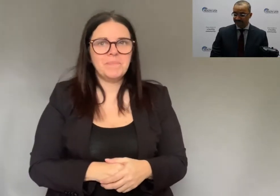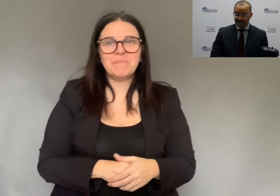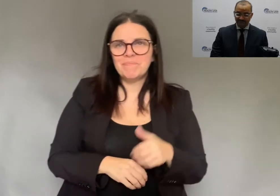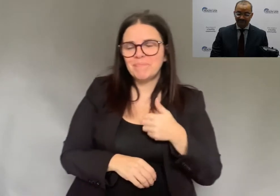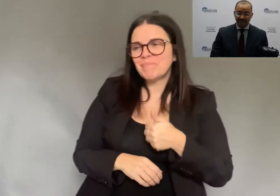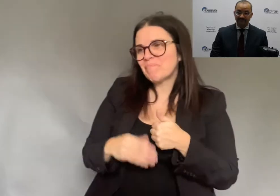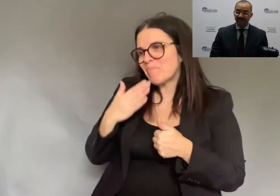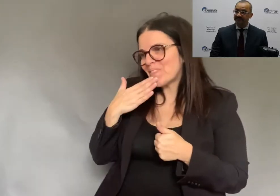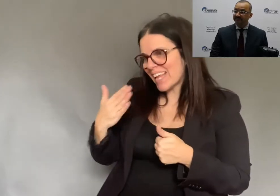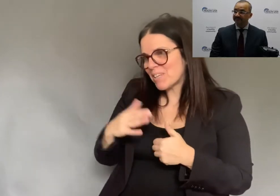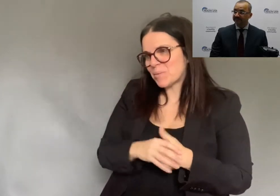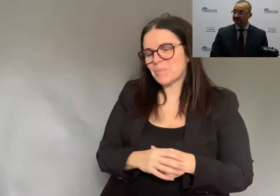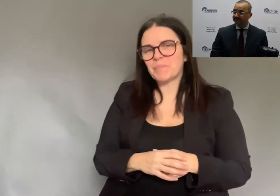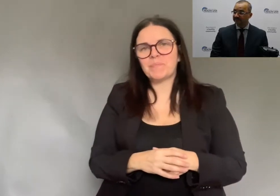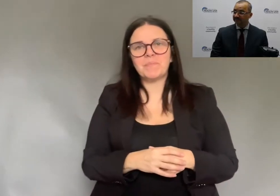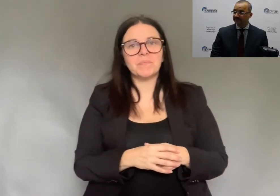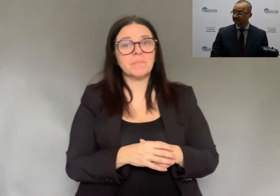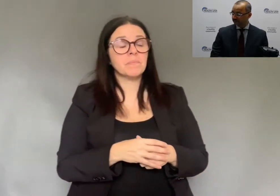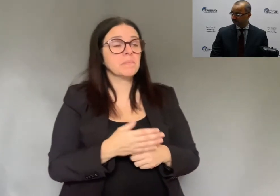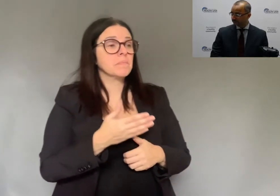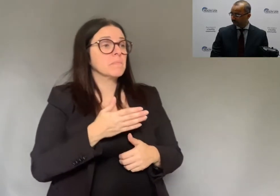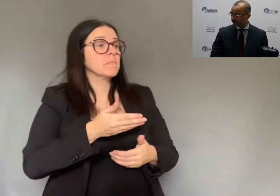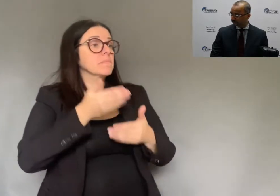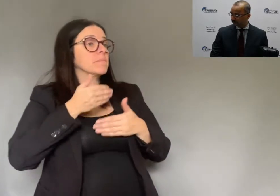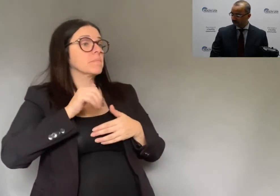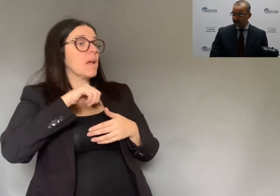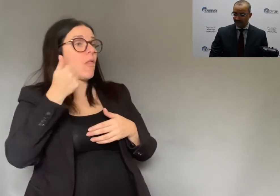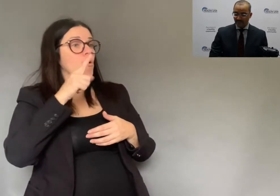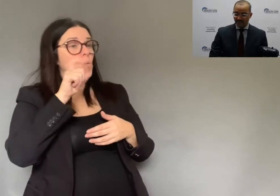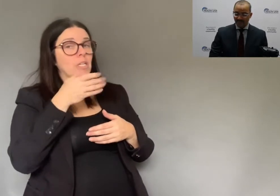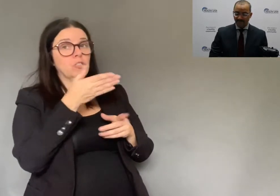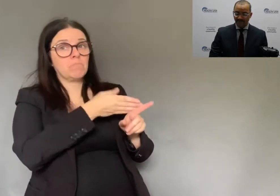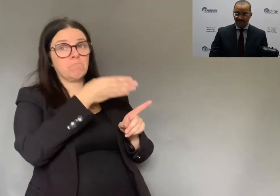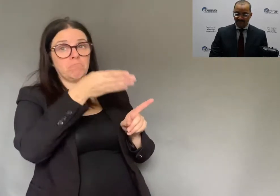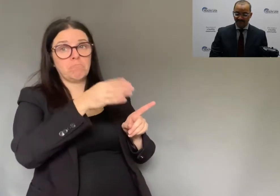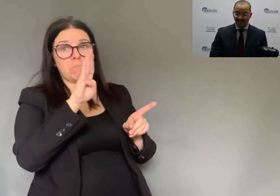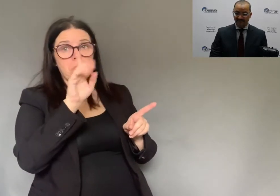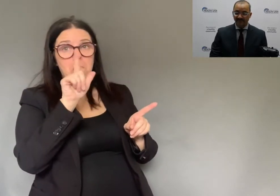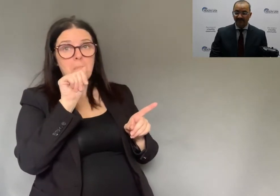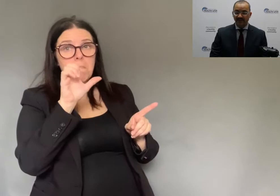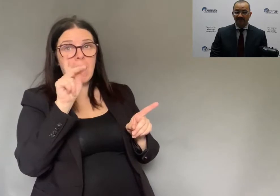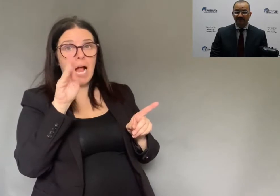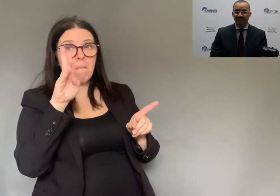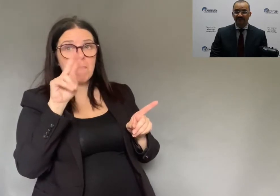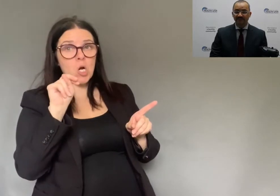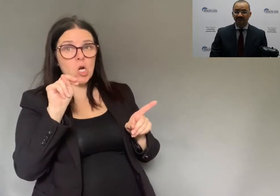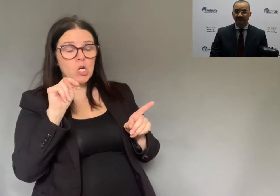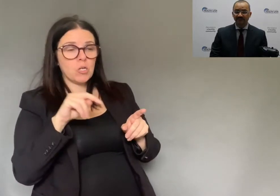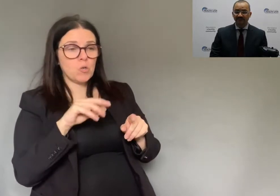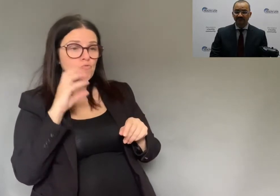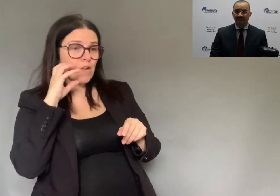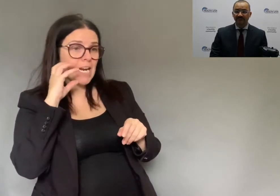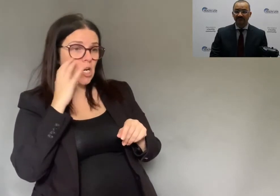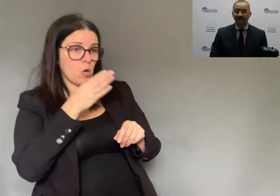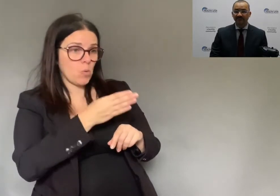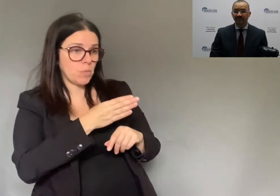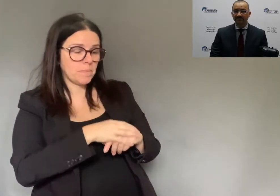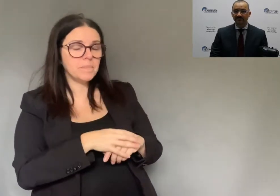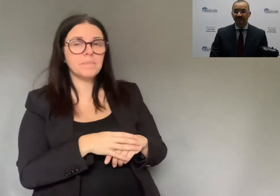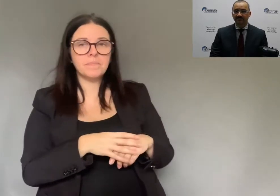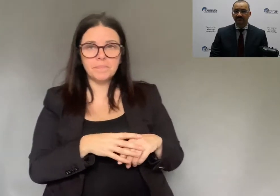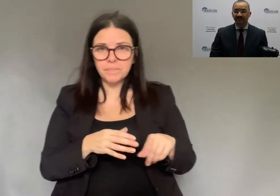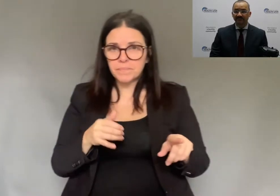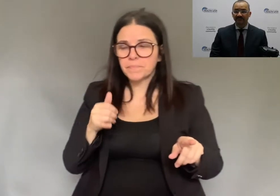you. Any questions from Blackburn? Yeah, just in regards to that